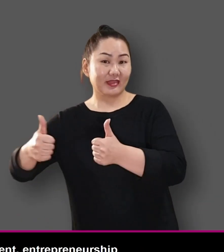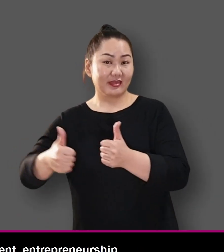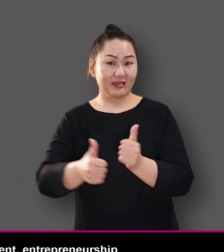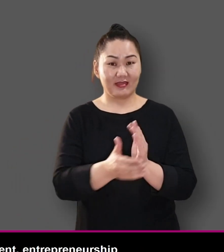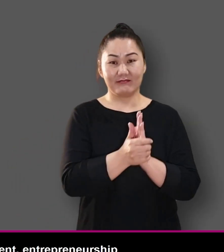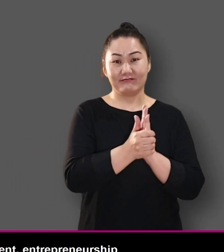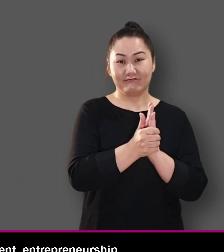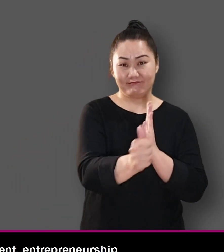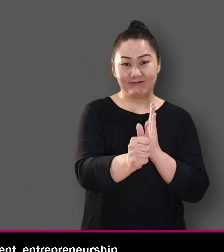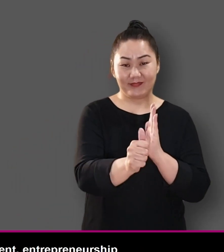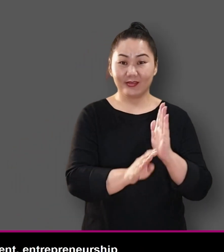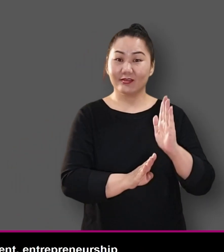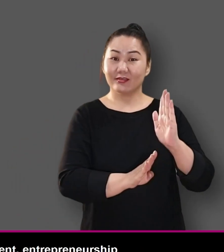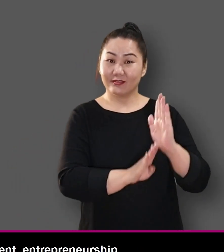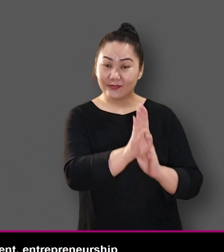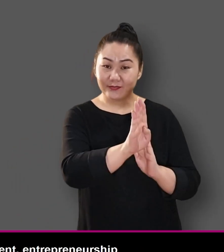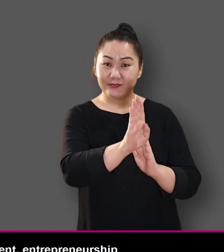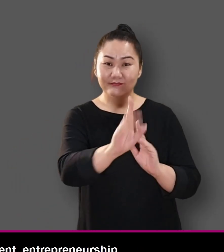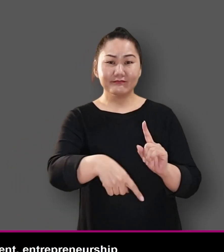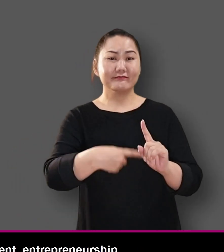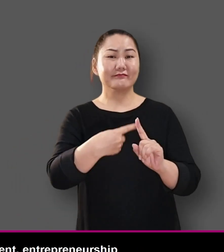Skills development, entrepreneurship,